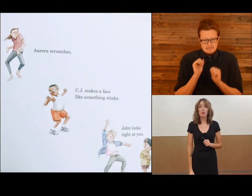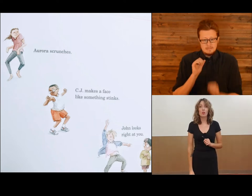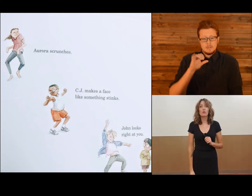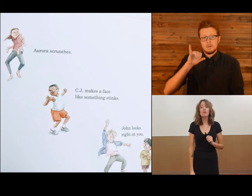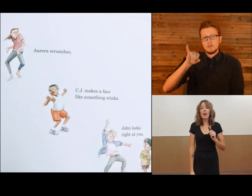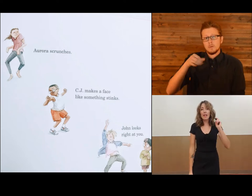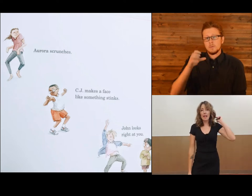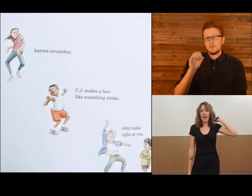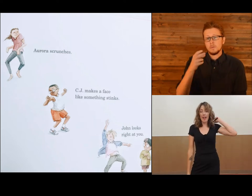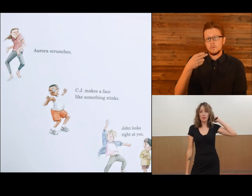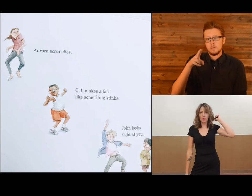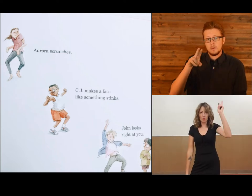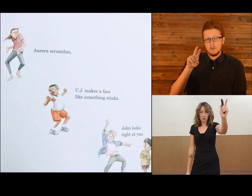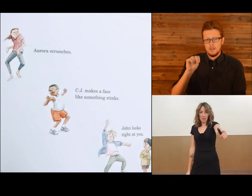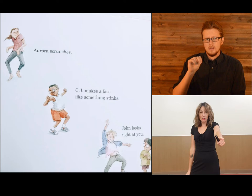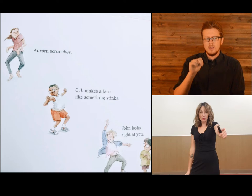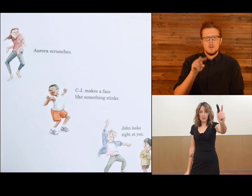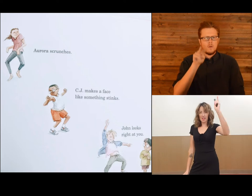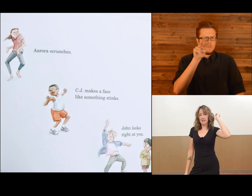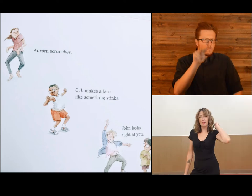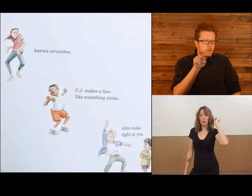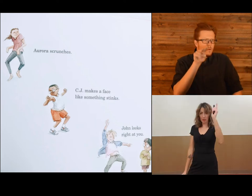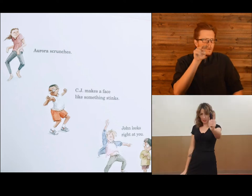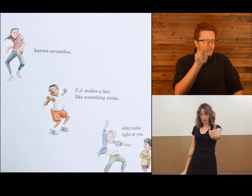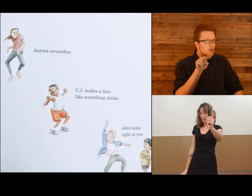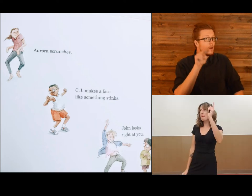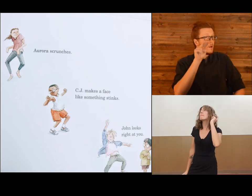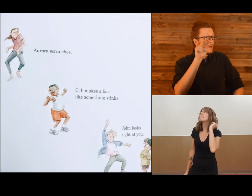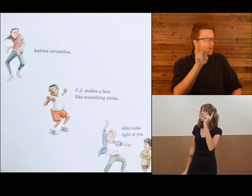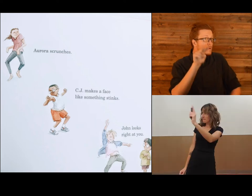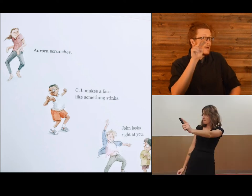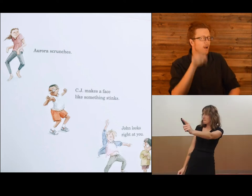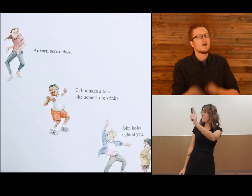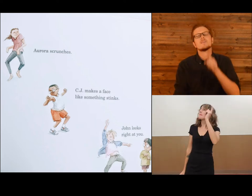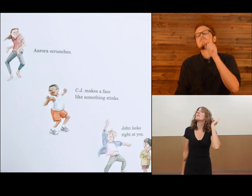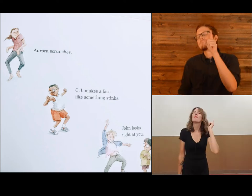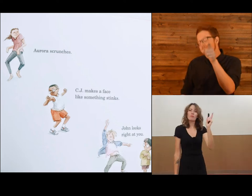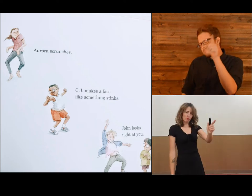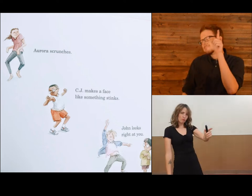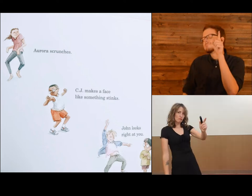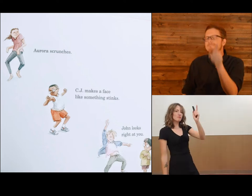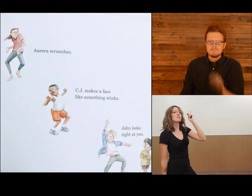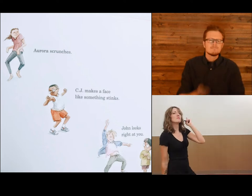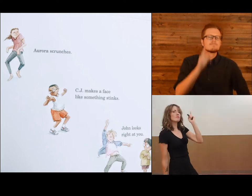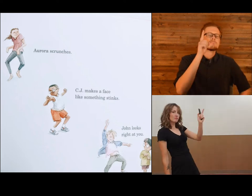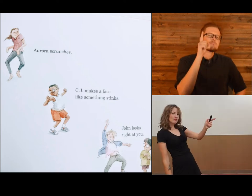John looks right at you. Can you do a dancing point?